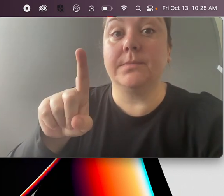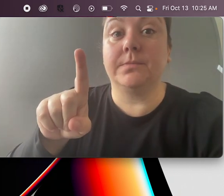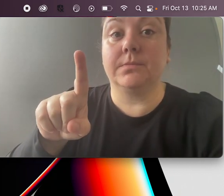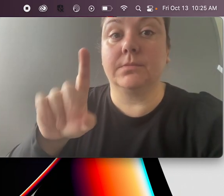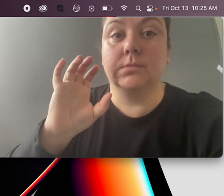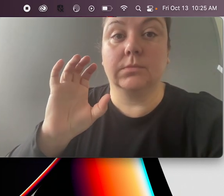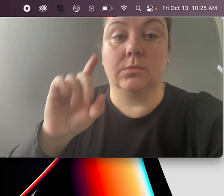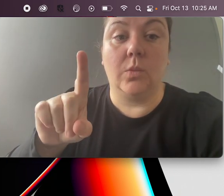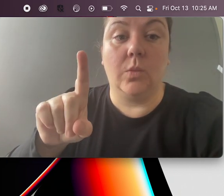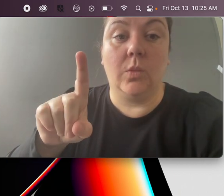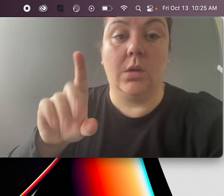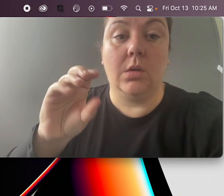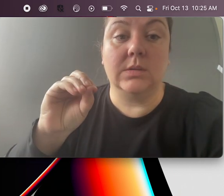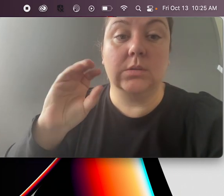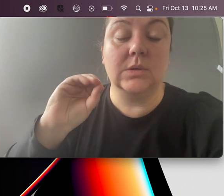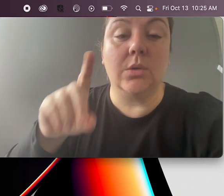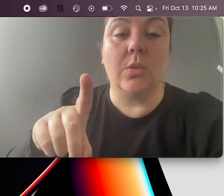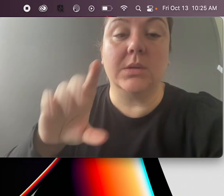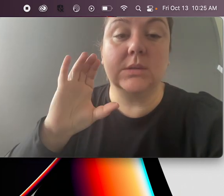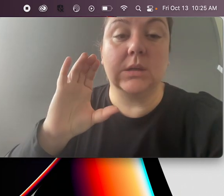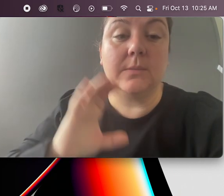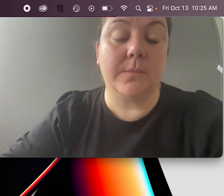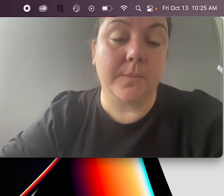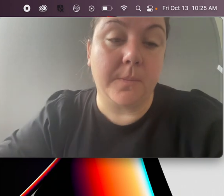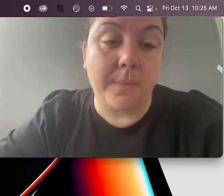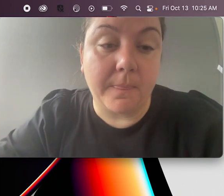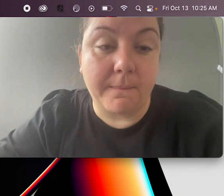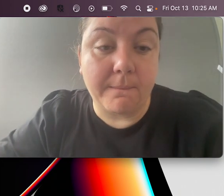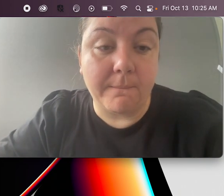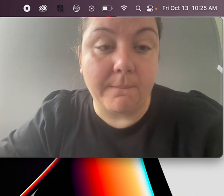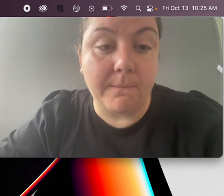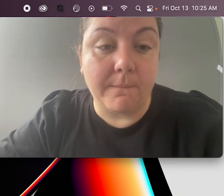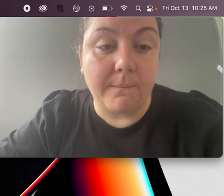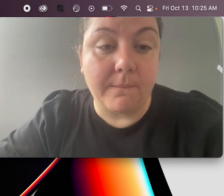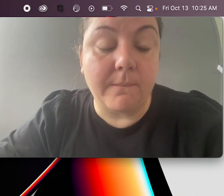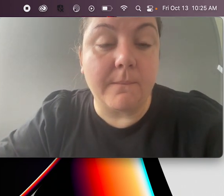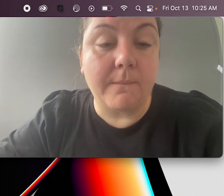$100. 100 or 1C.